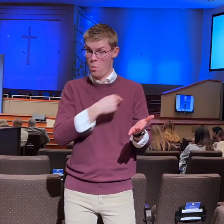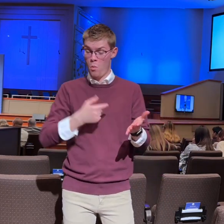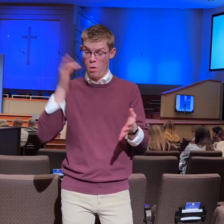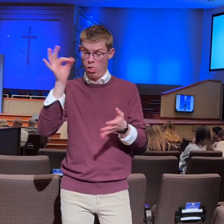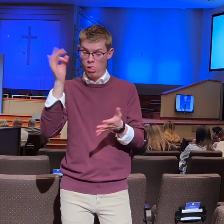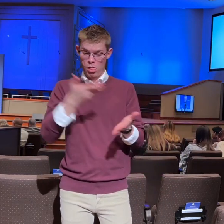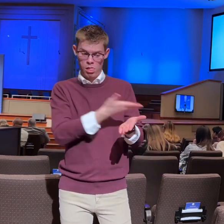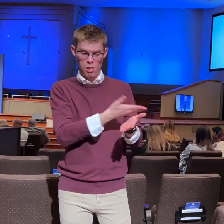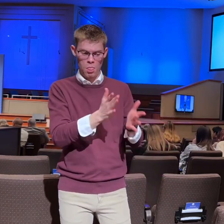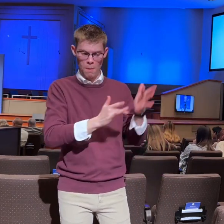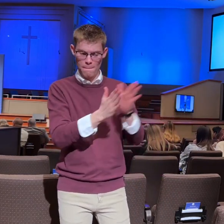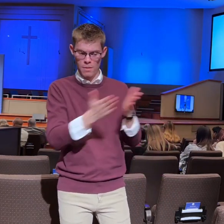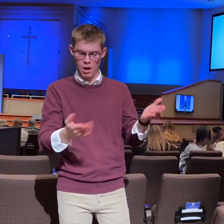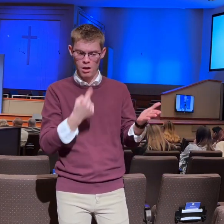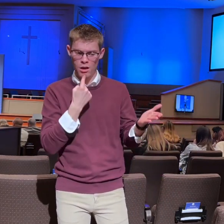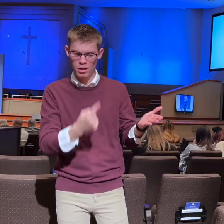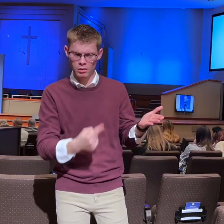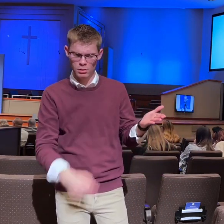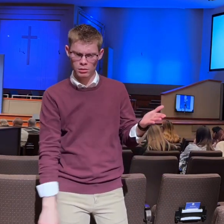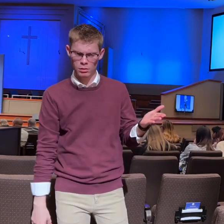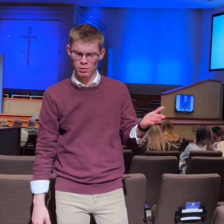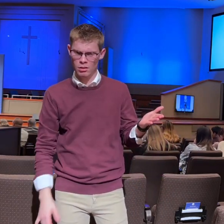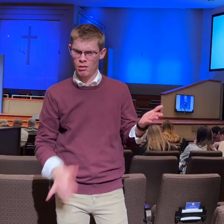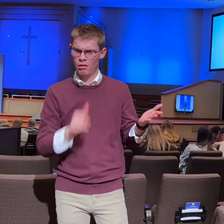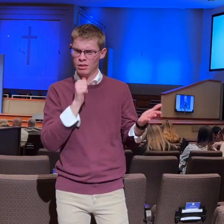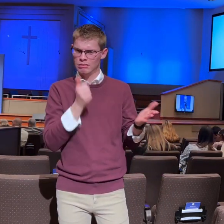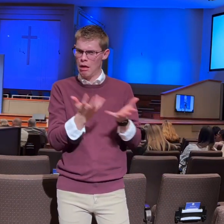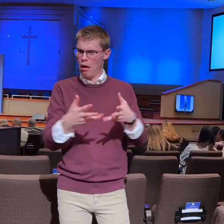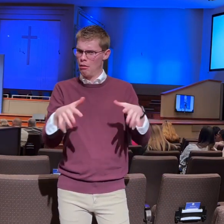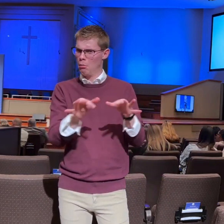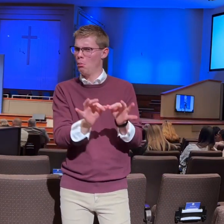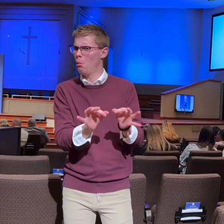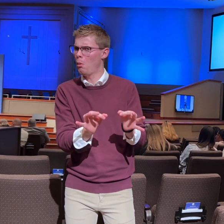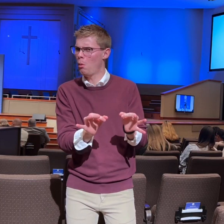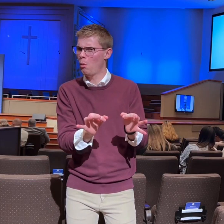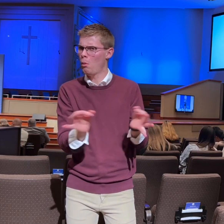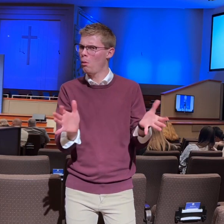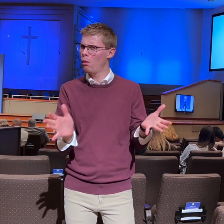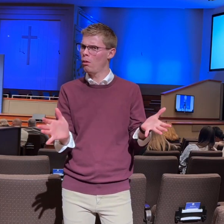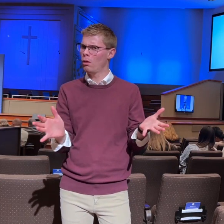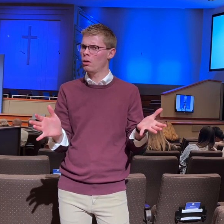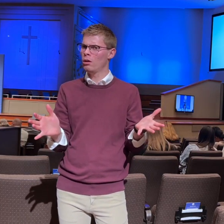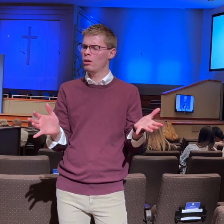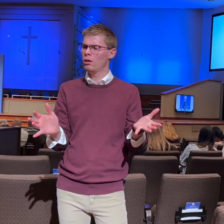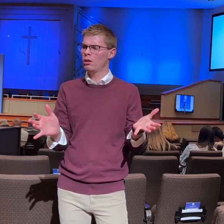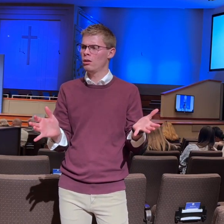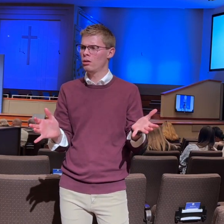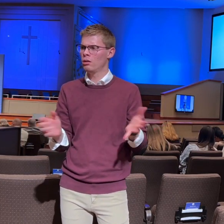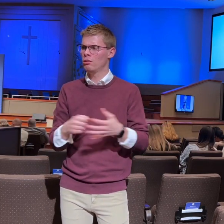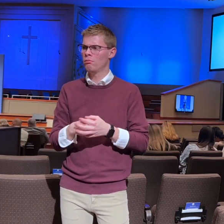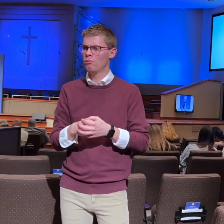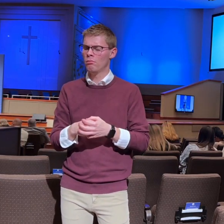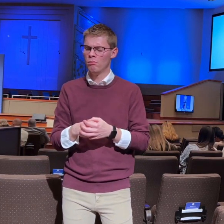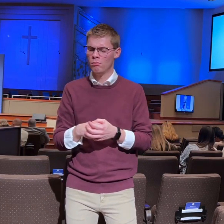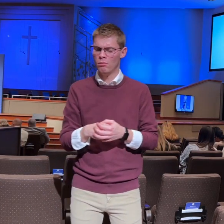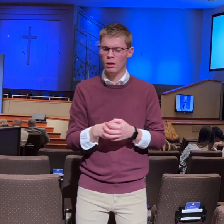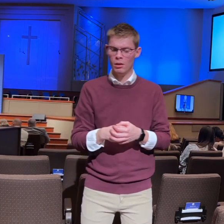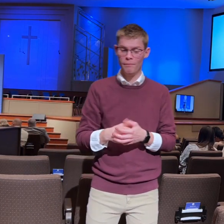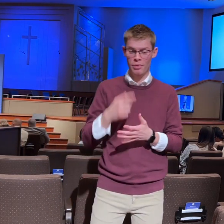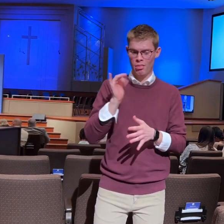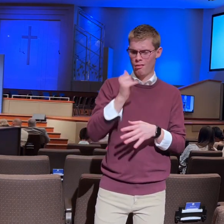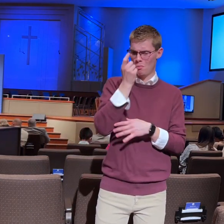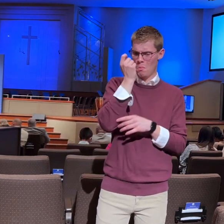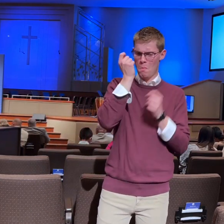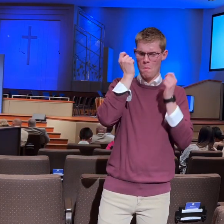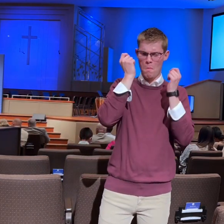This is a preacher of a community church. John Wimber, a vineyard pastor. It was amazing and astounding to me when I found